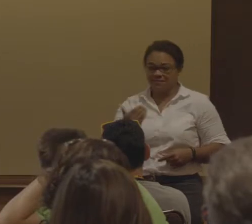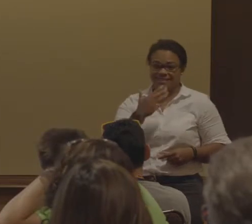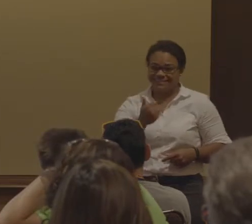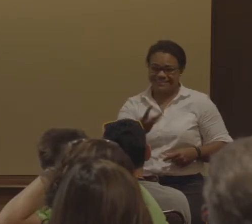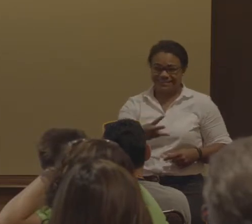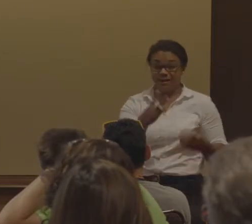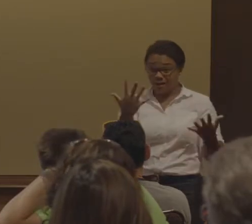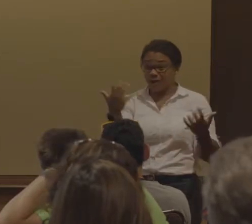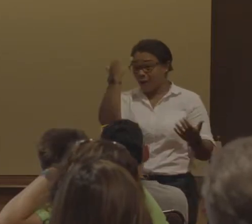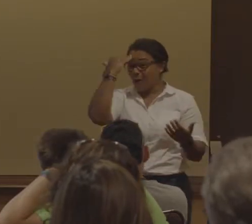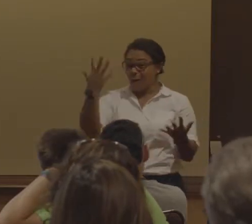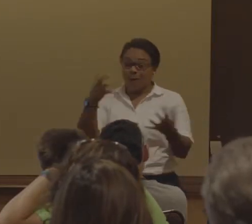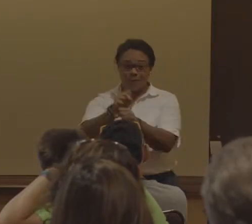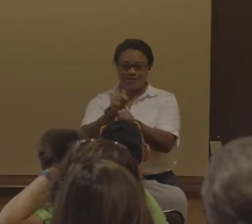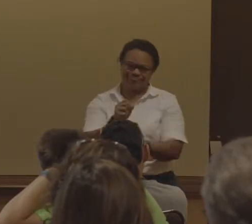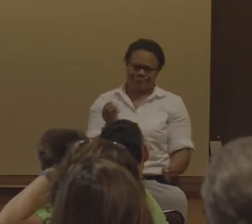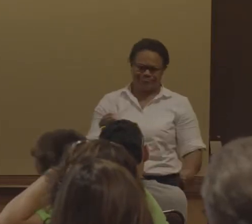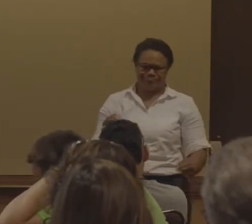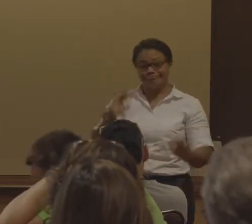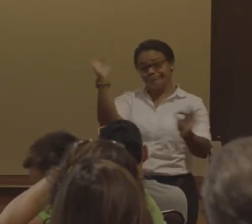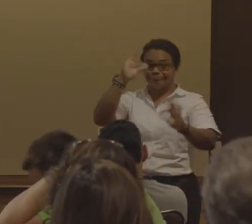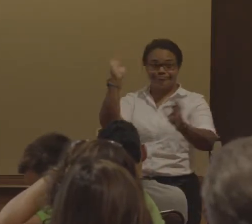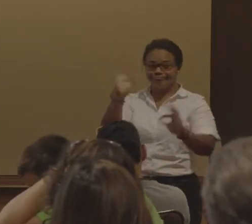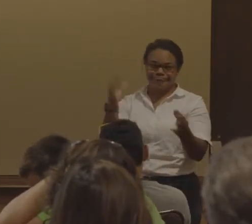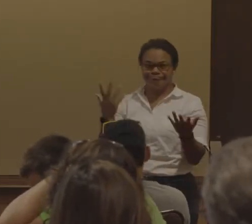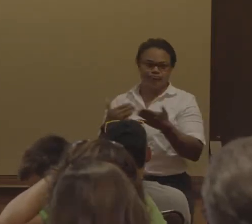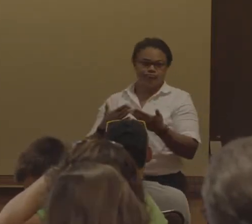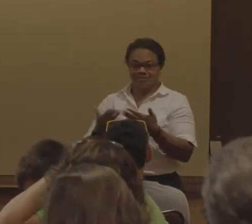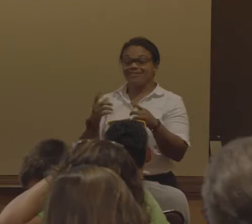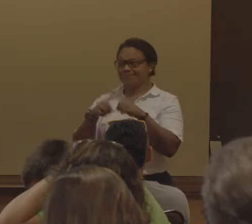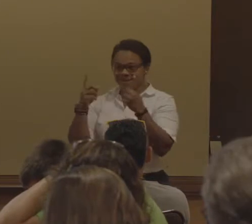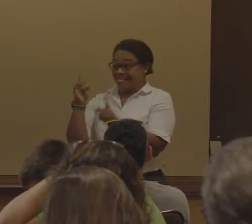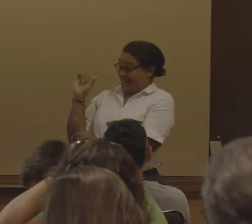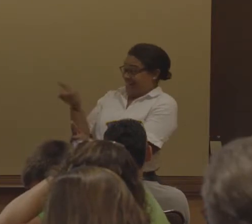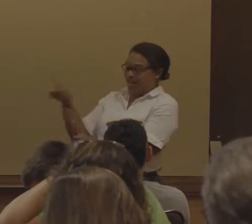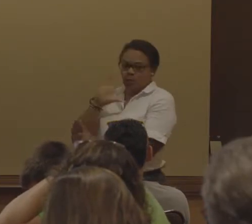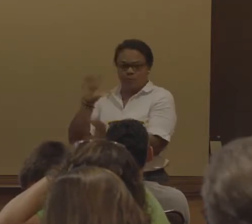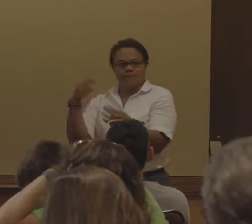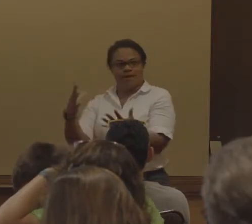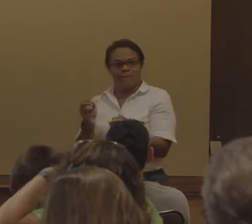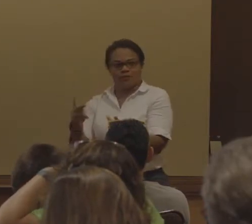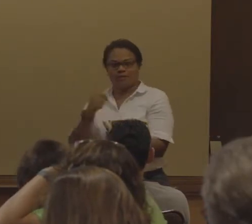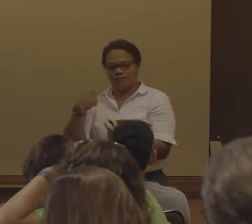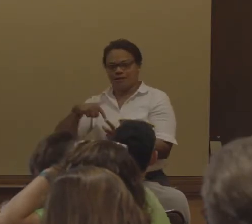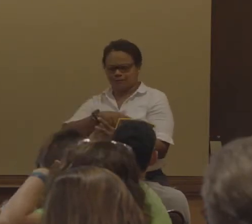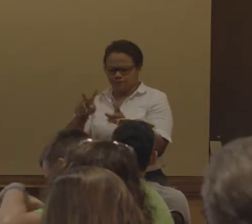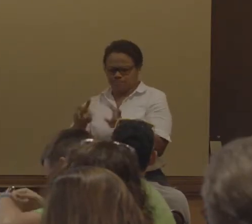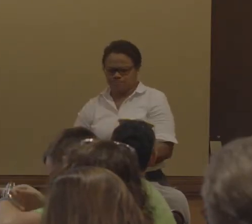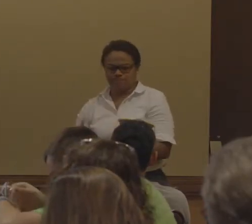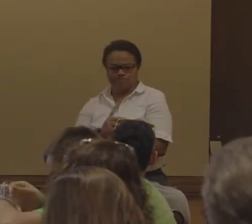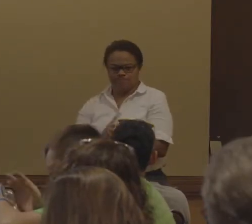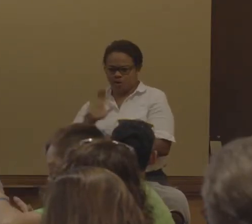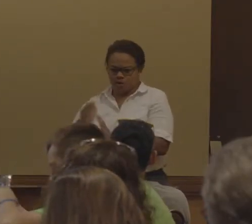do. So this gives us an opportunity to really look at what those interests are and what those strengths that they